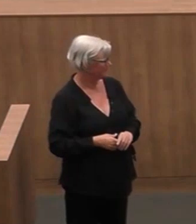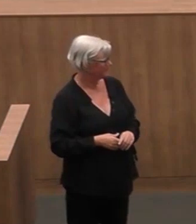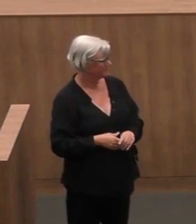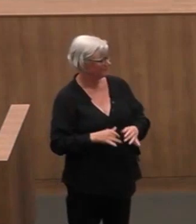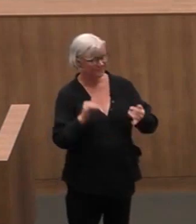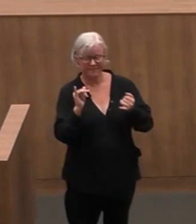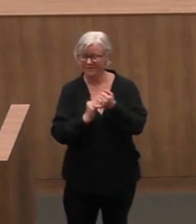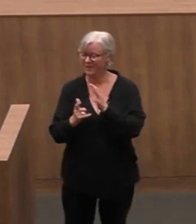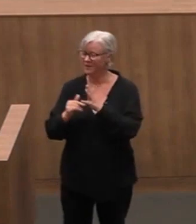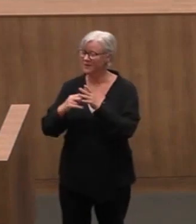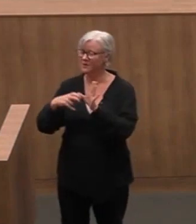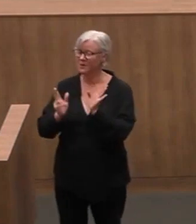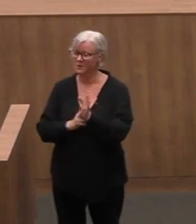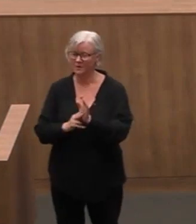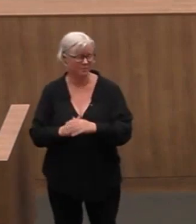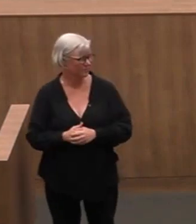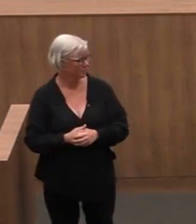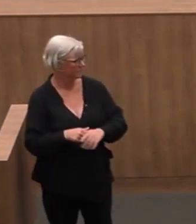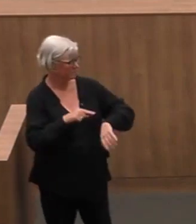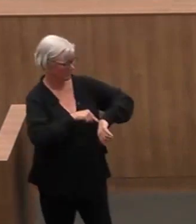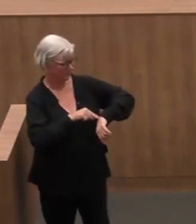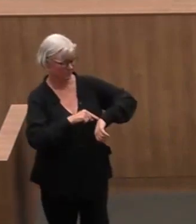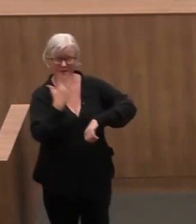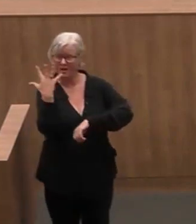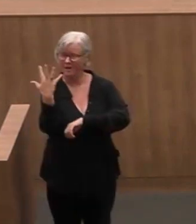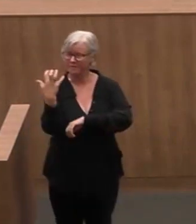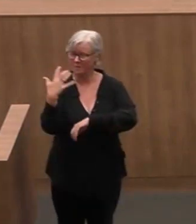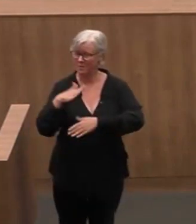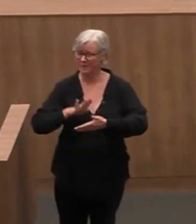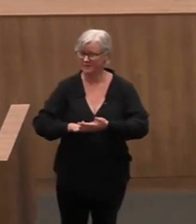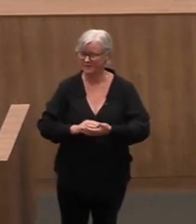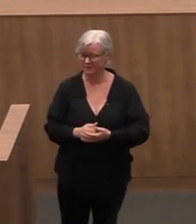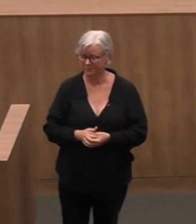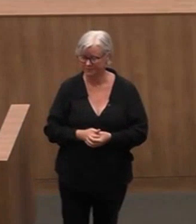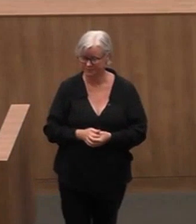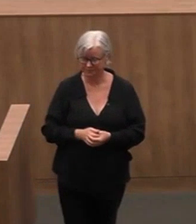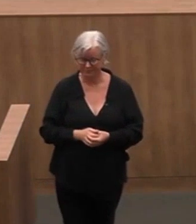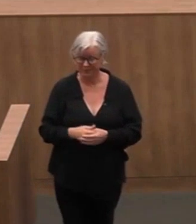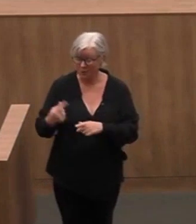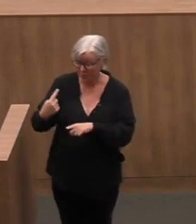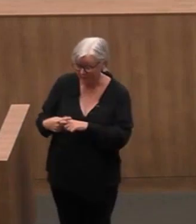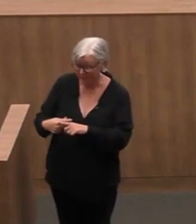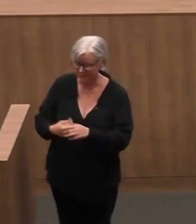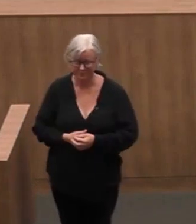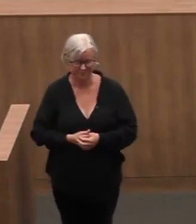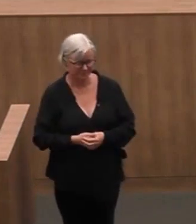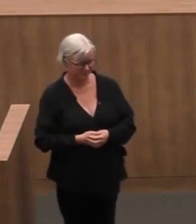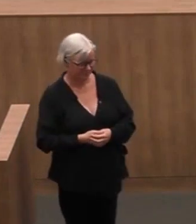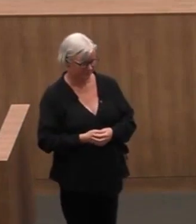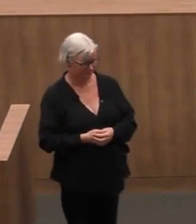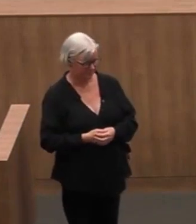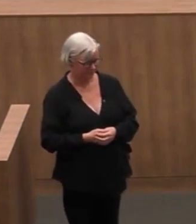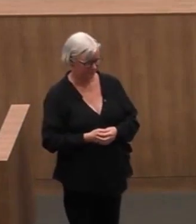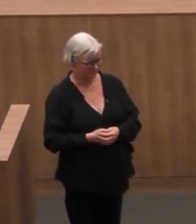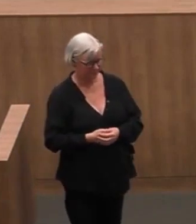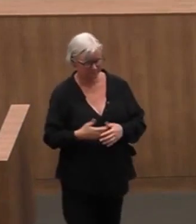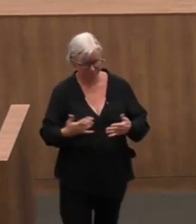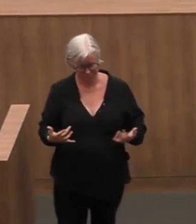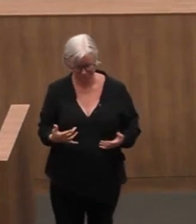Susan, Yes. We have only got 5 minutes left. Very quickly, if someone is